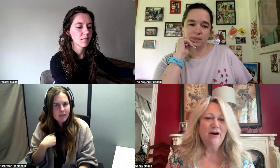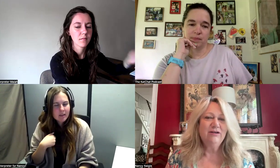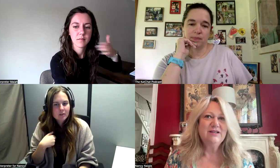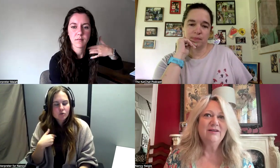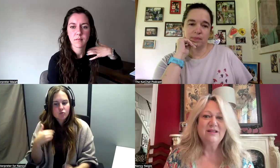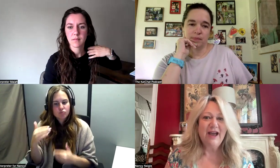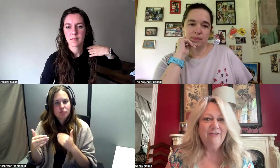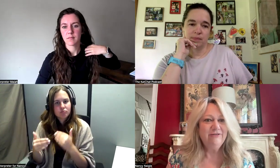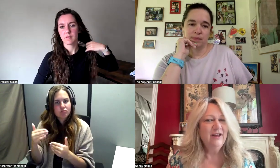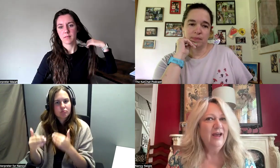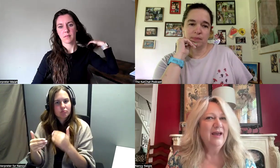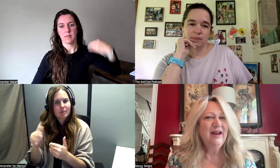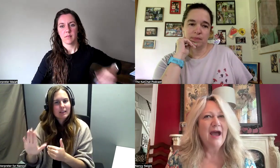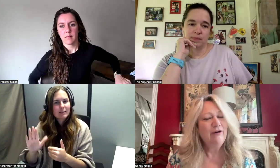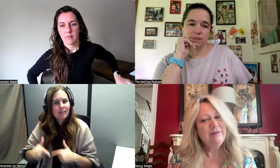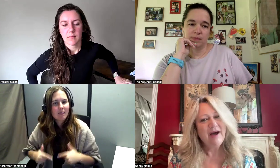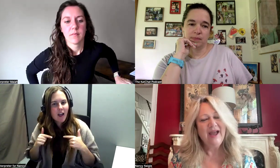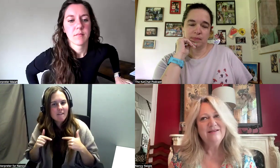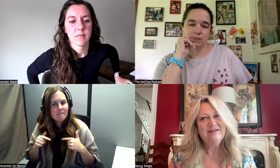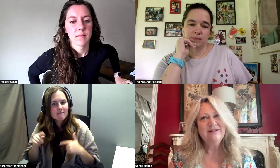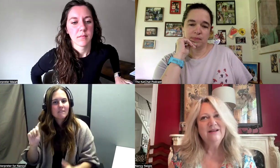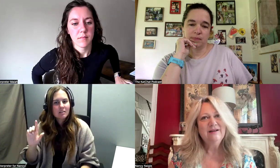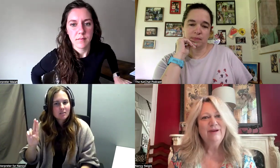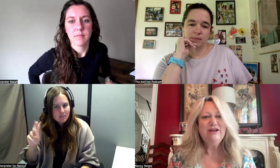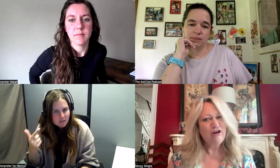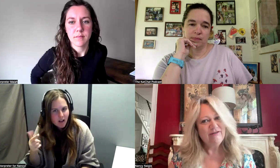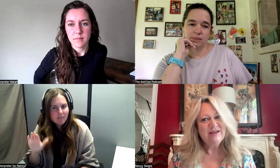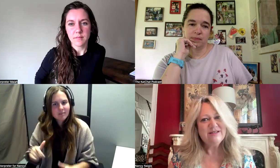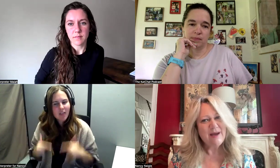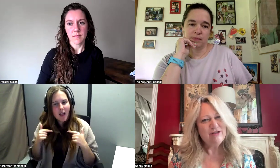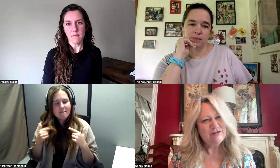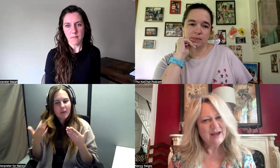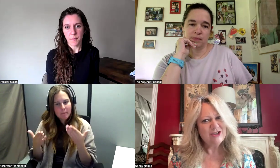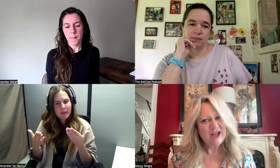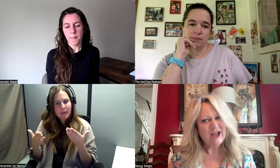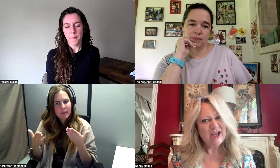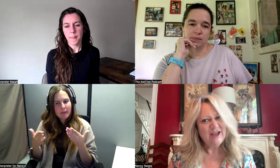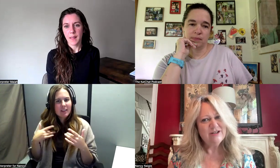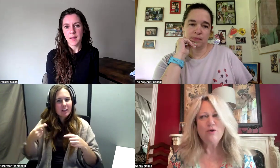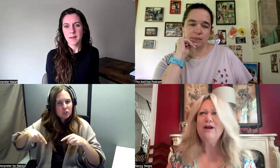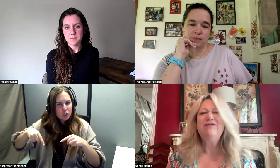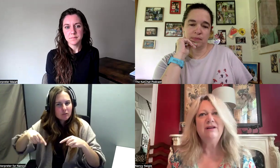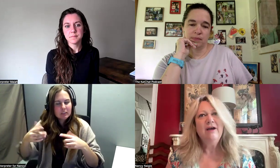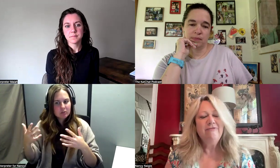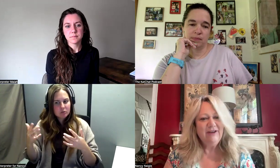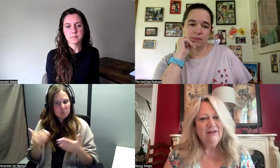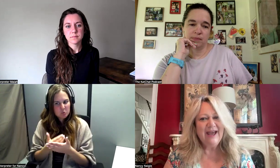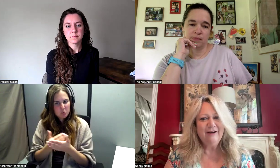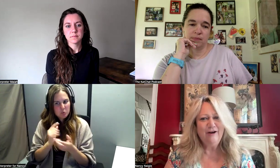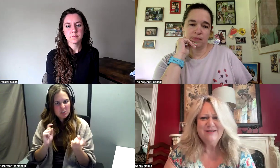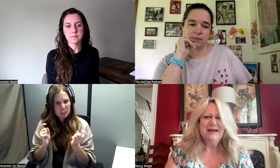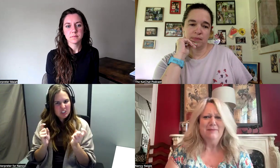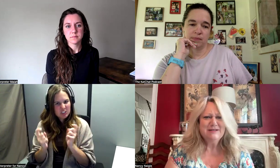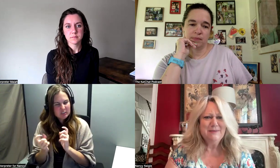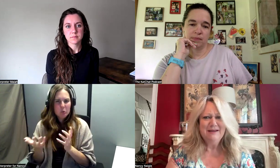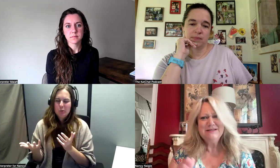process out Tug's life and how he might be nervous about those kind of changes or even feel like, oh,